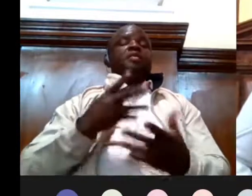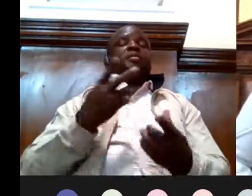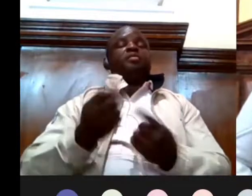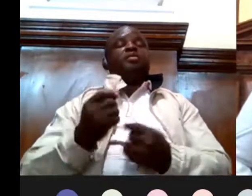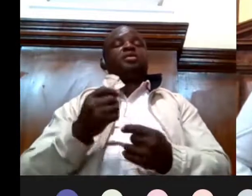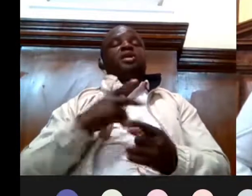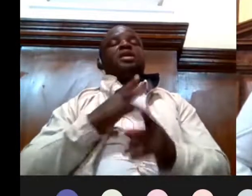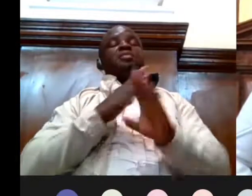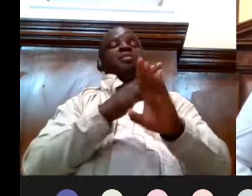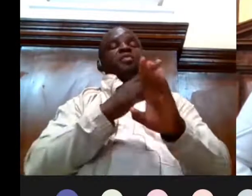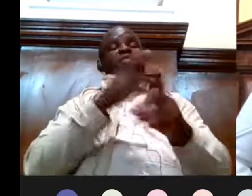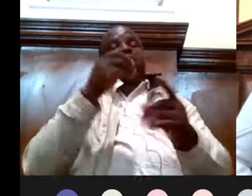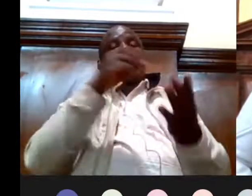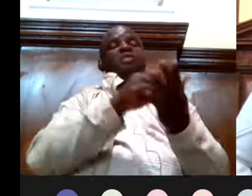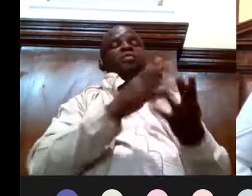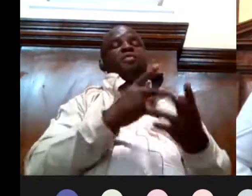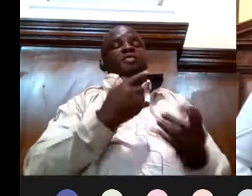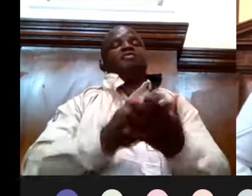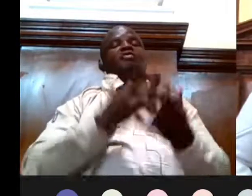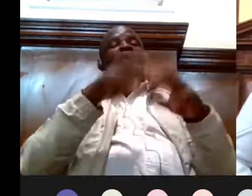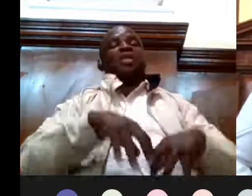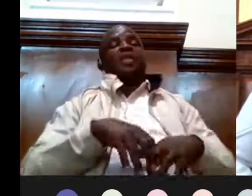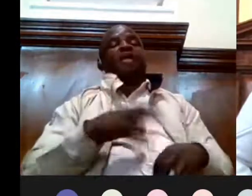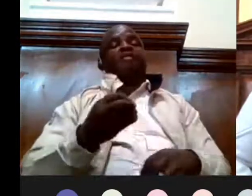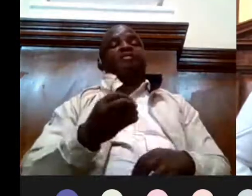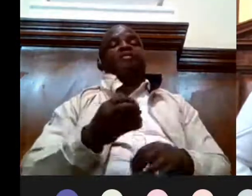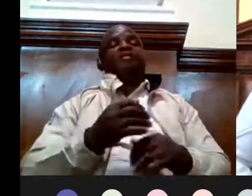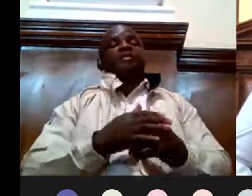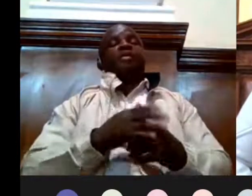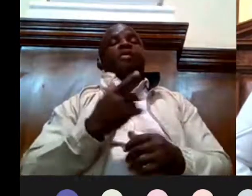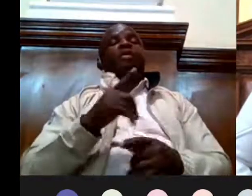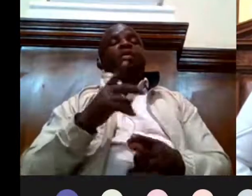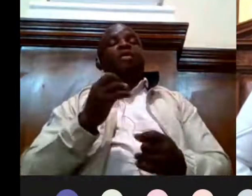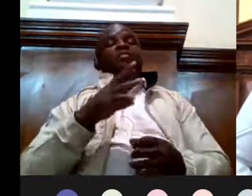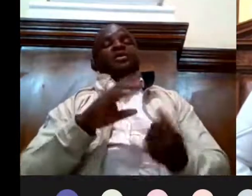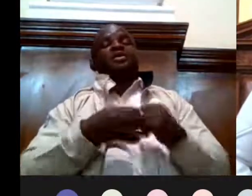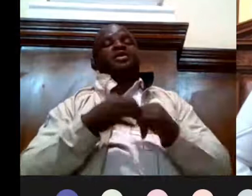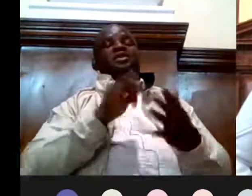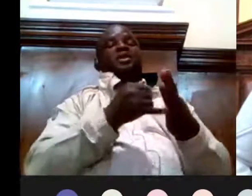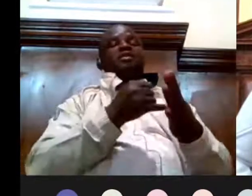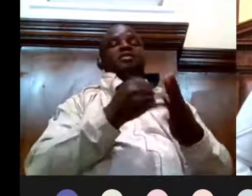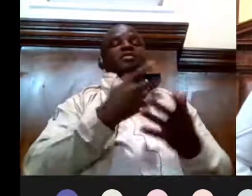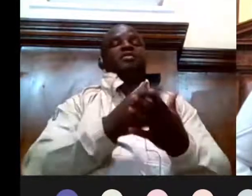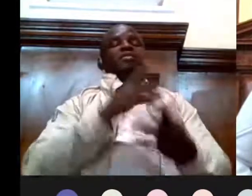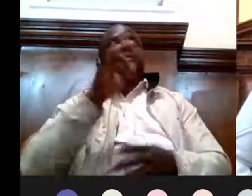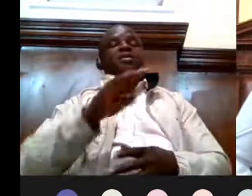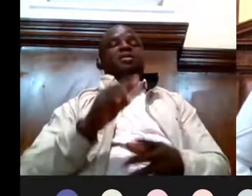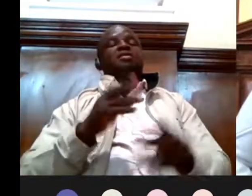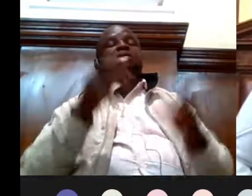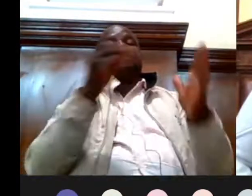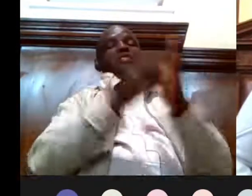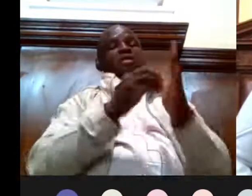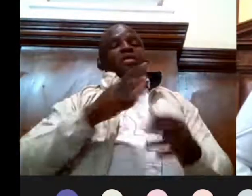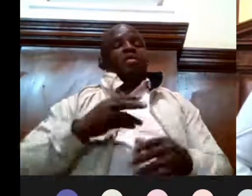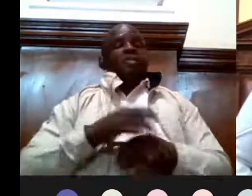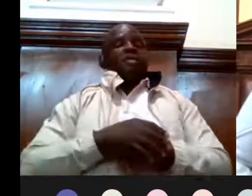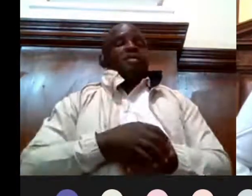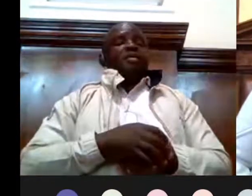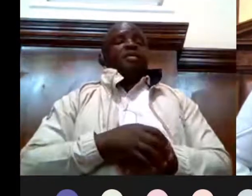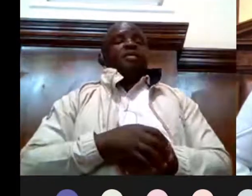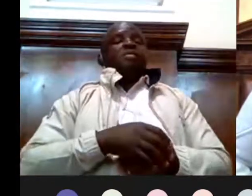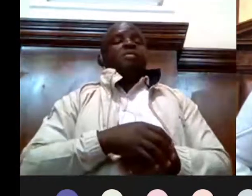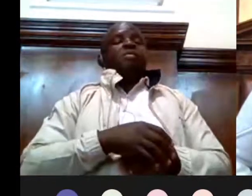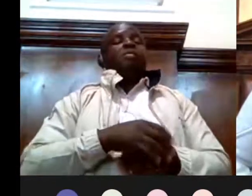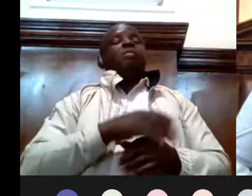and sabotage, because the main reason of inclusion just to numbers, some as a pursuit equality.